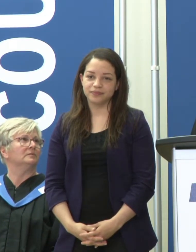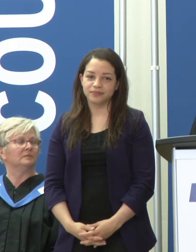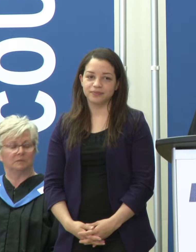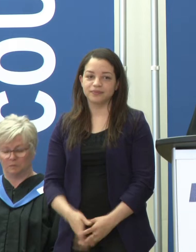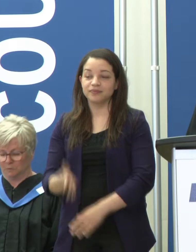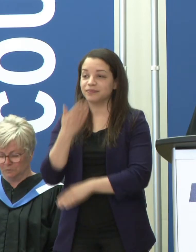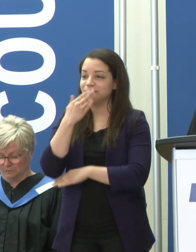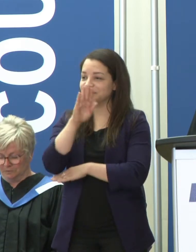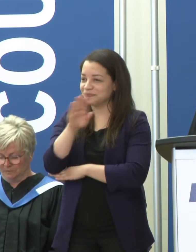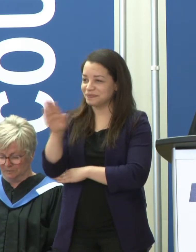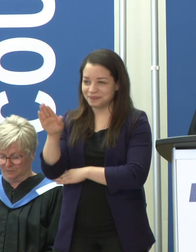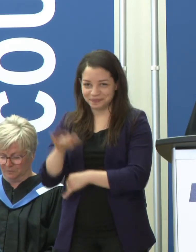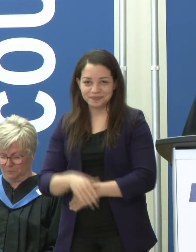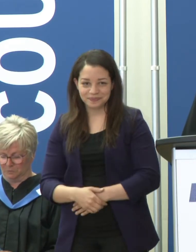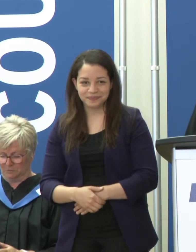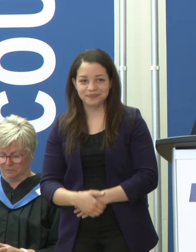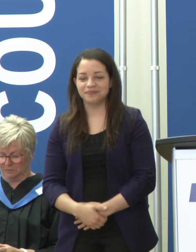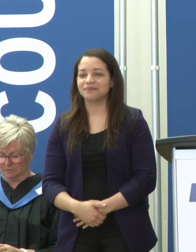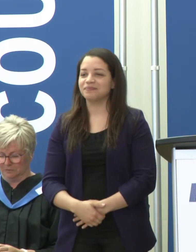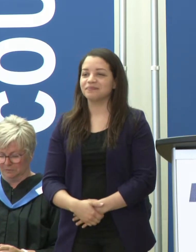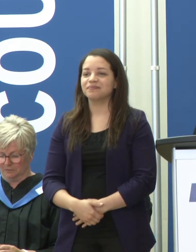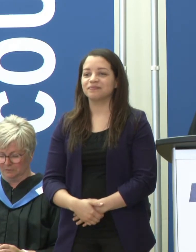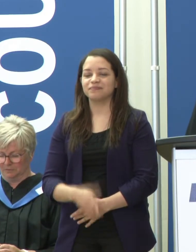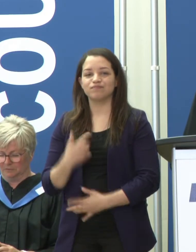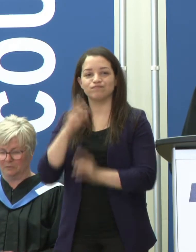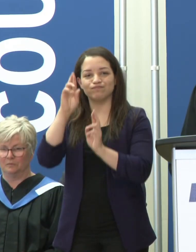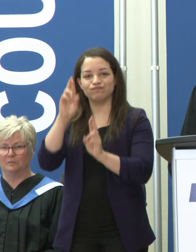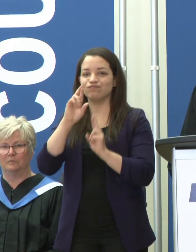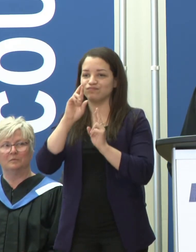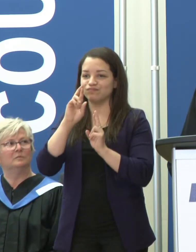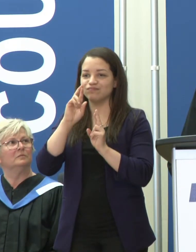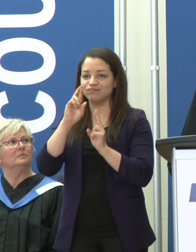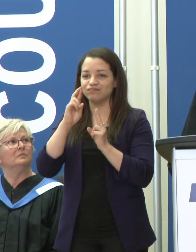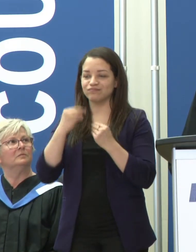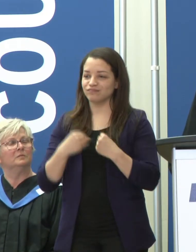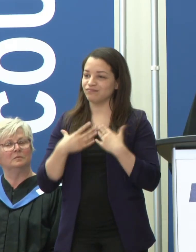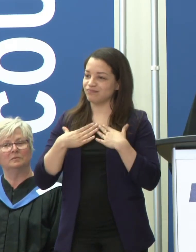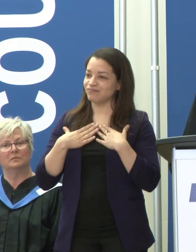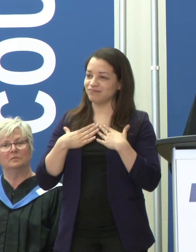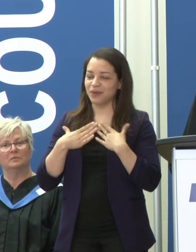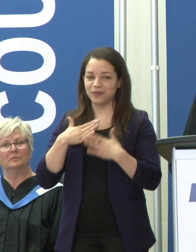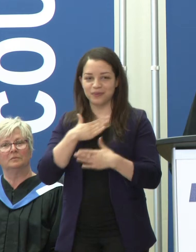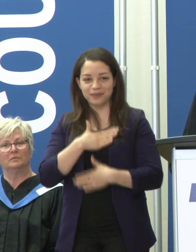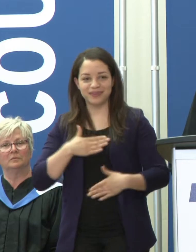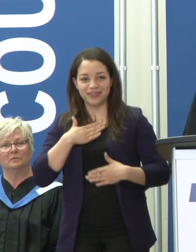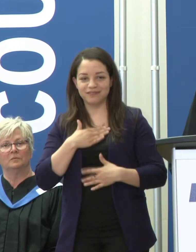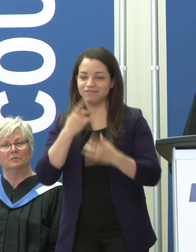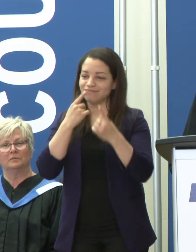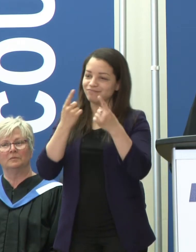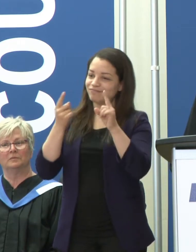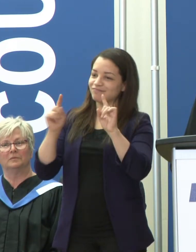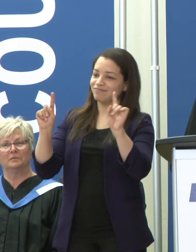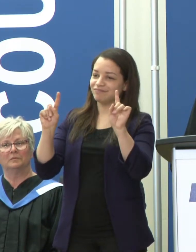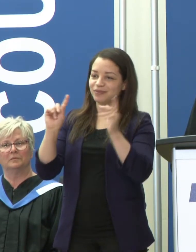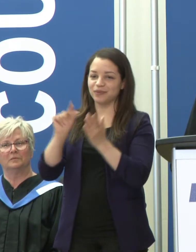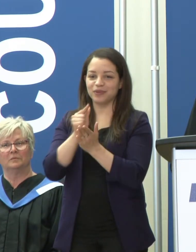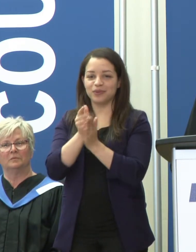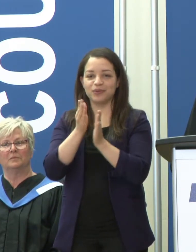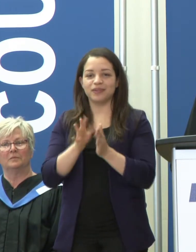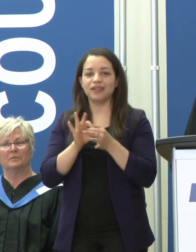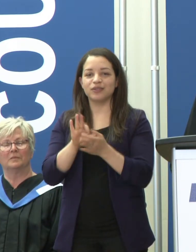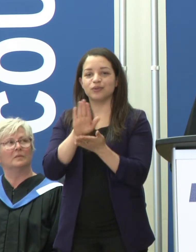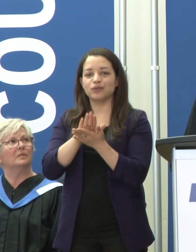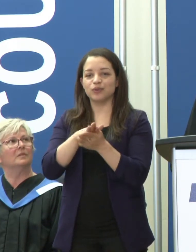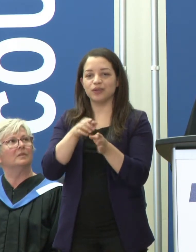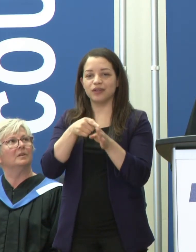Good afternoon, everyone. I am honored to have the pleasure of announcing this year's graduates from the School